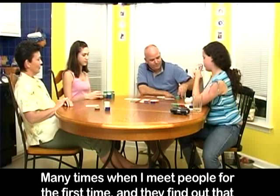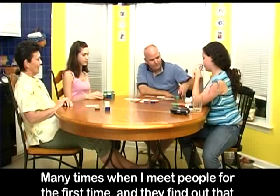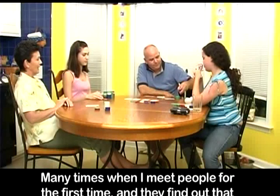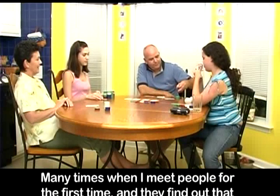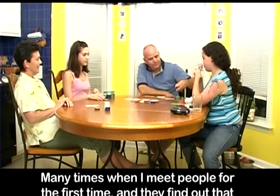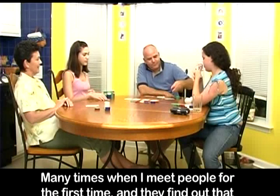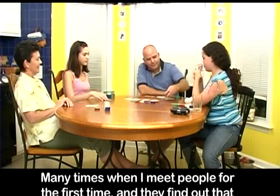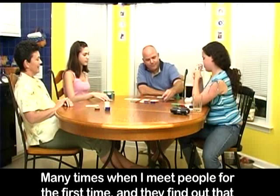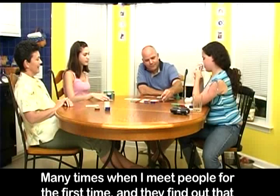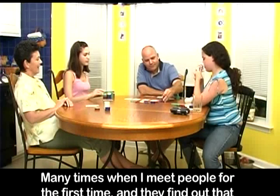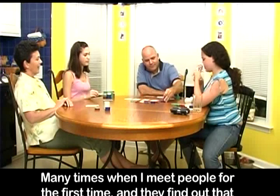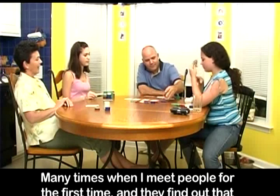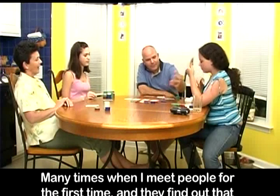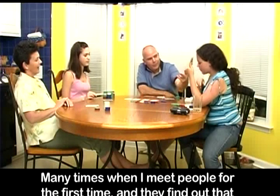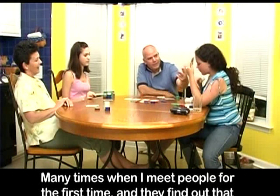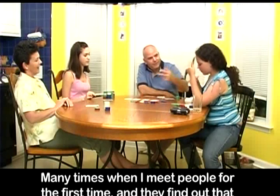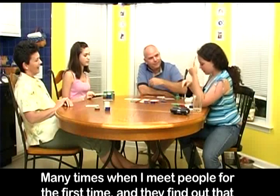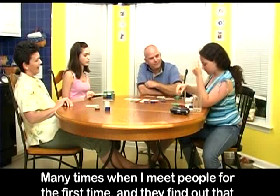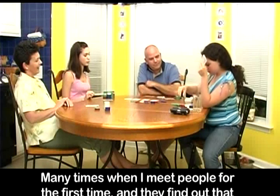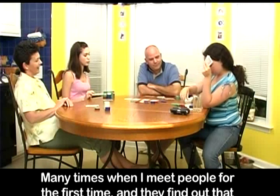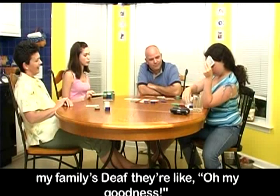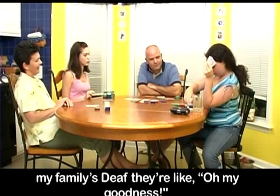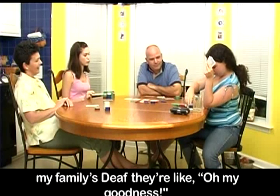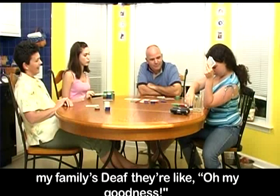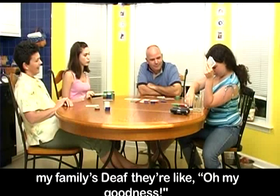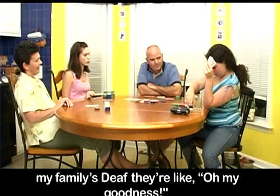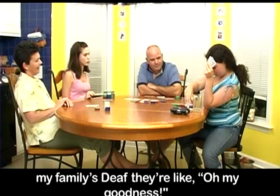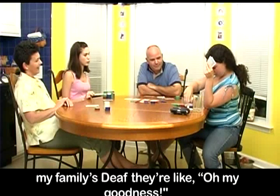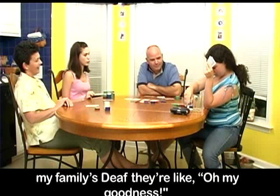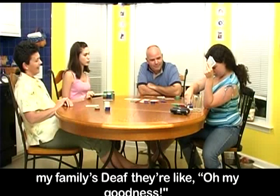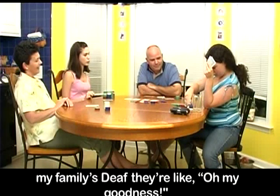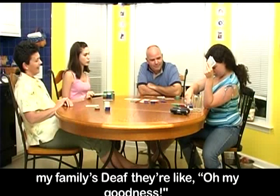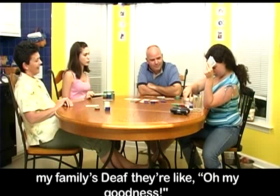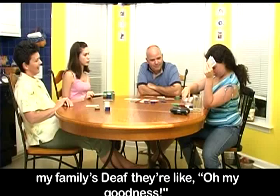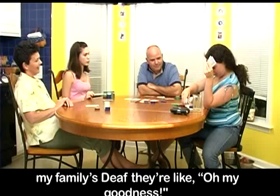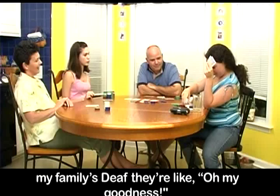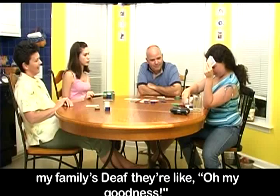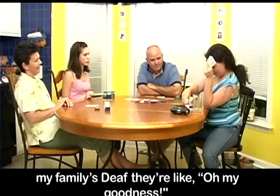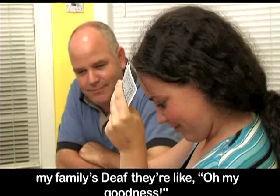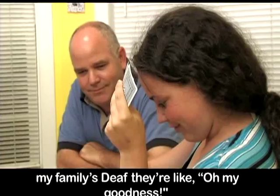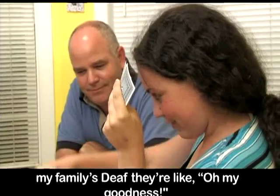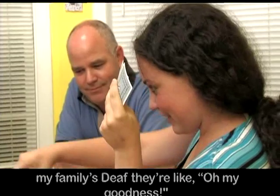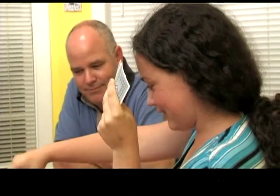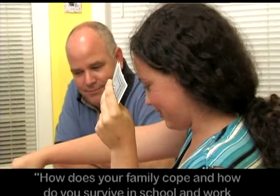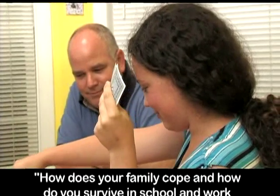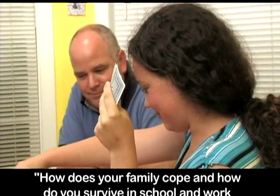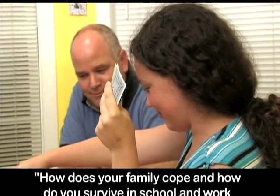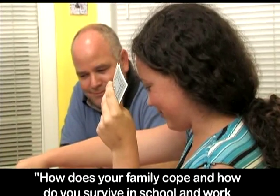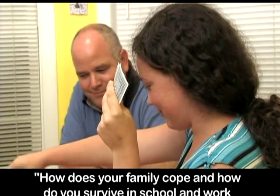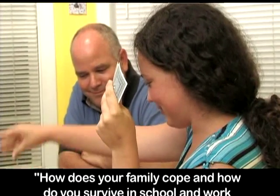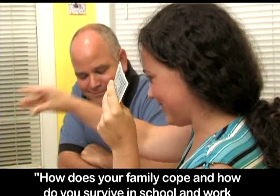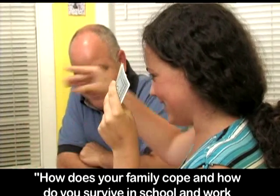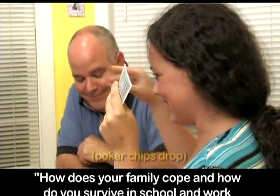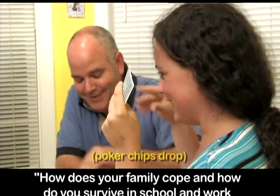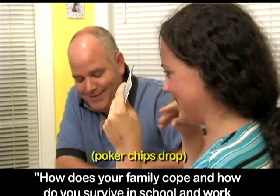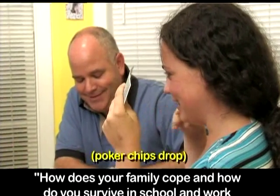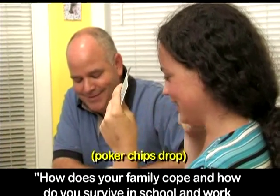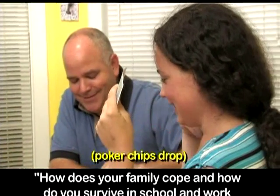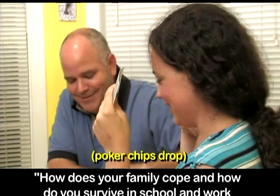for the first time and they find out that my family's deaf, they're like, oh my goodness, how does your family cope and how do